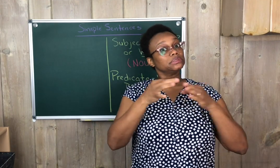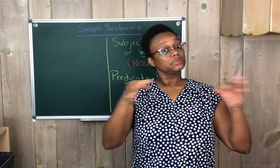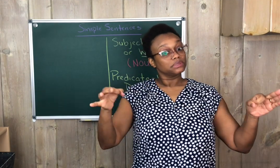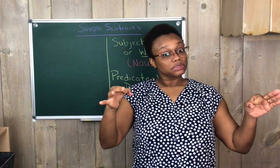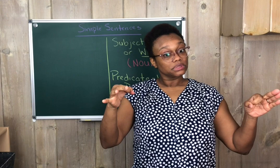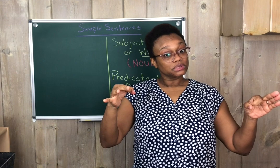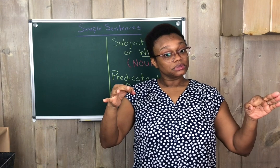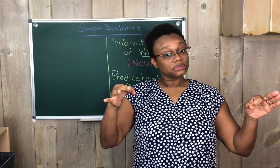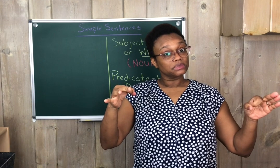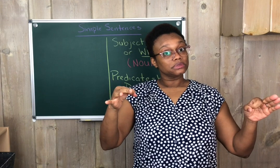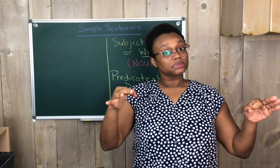In English,